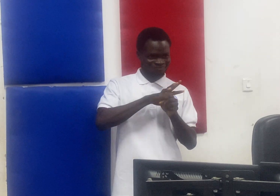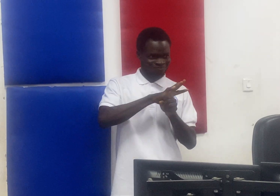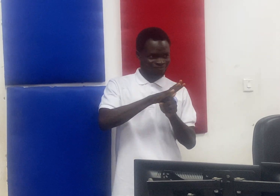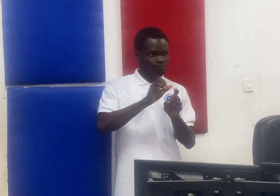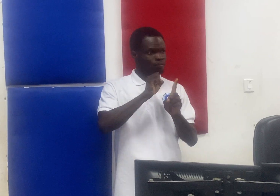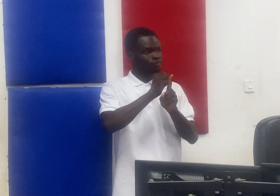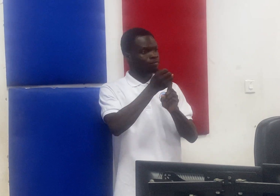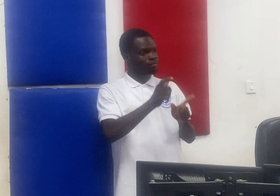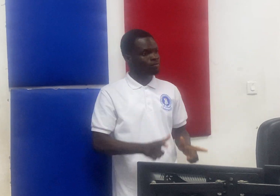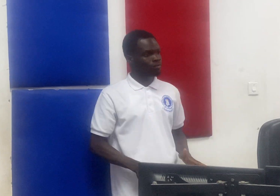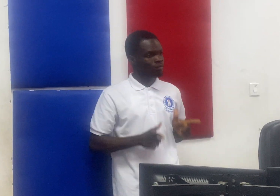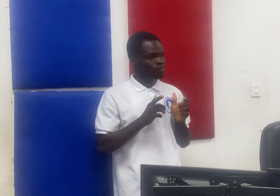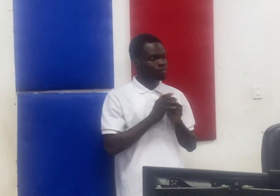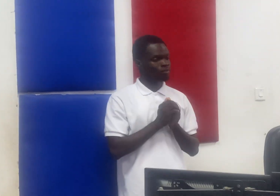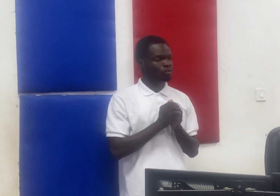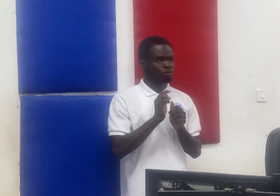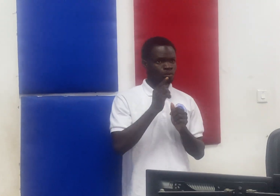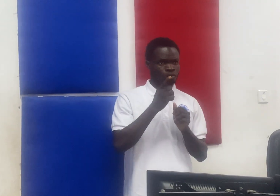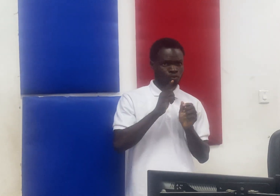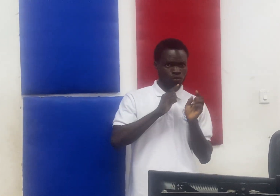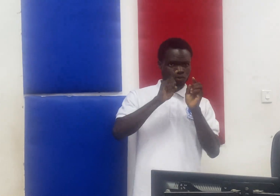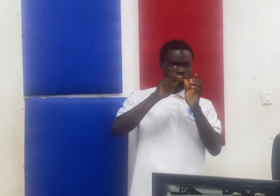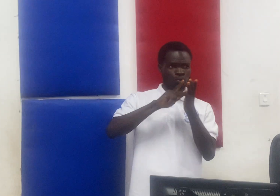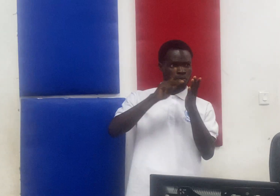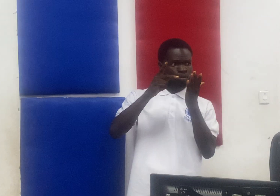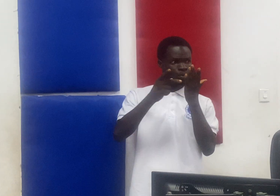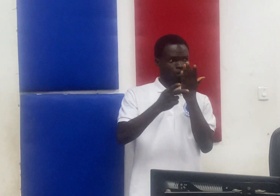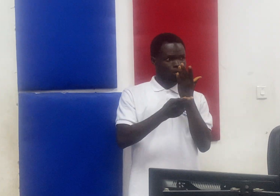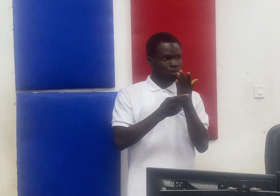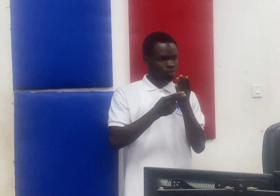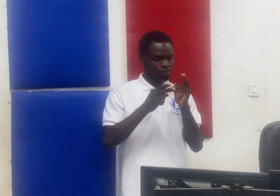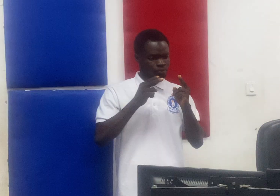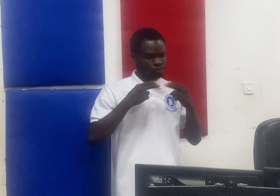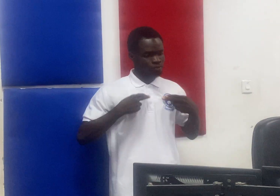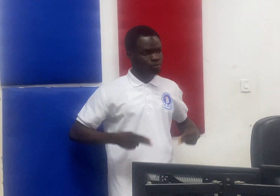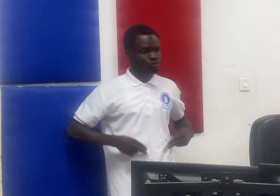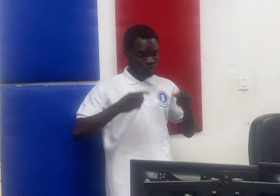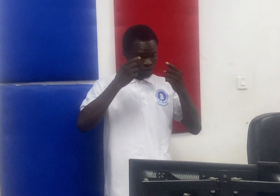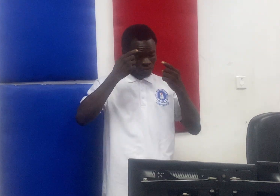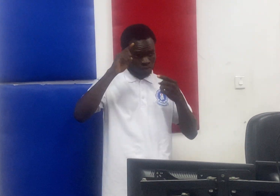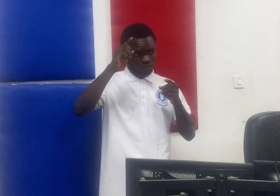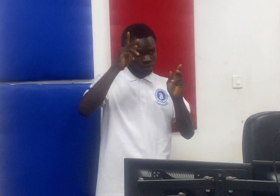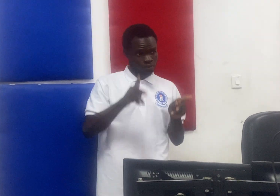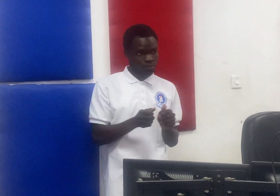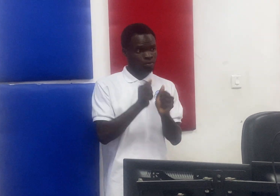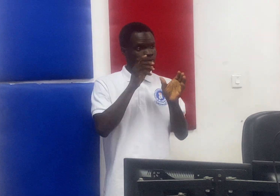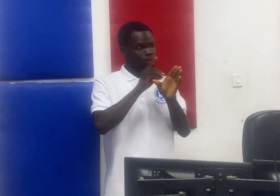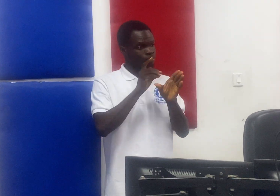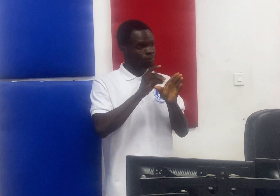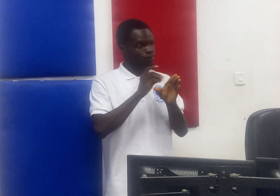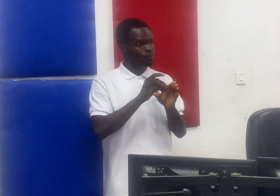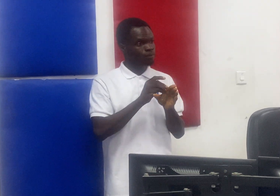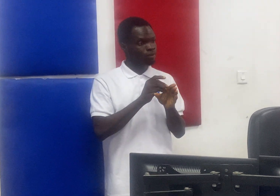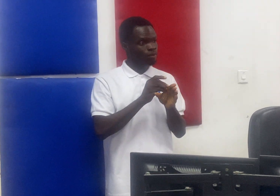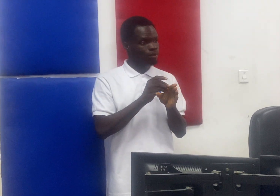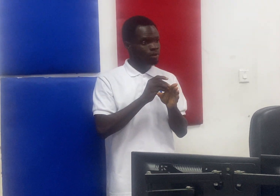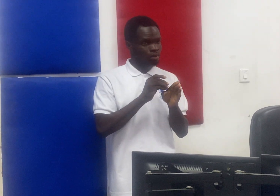once attended a program held for persons with disability, and they aired their view on